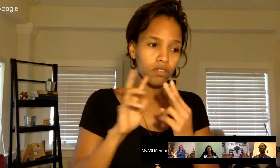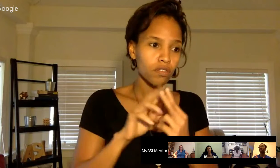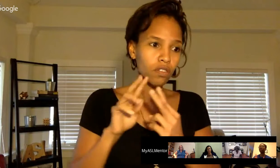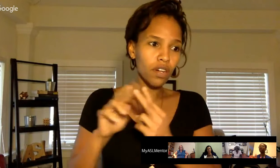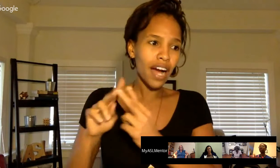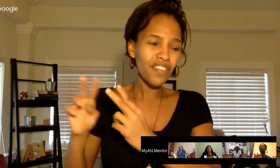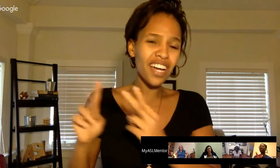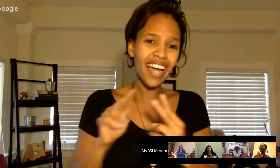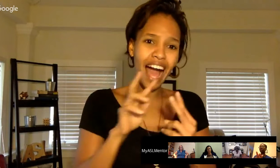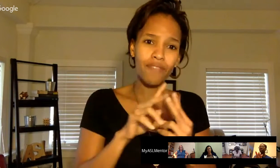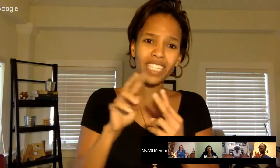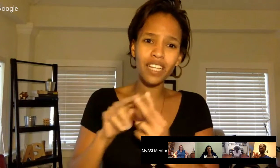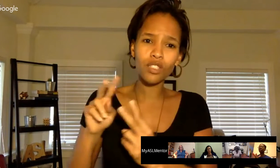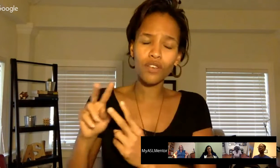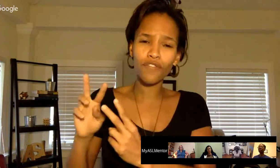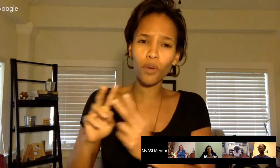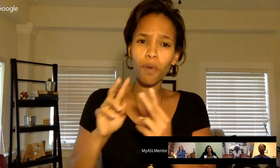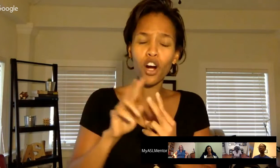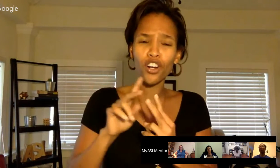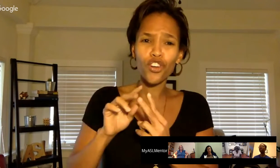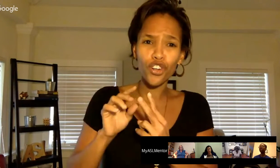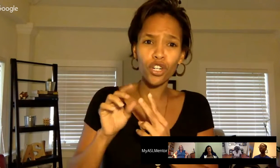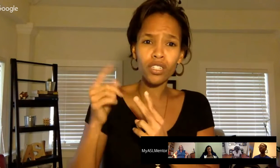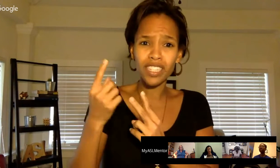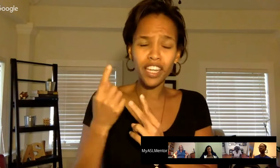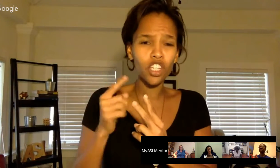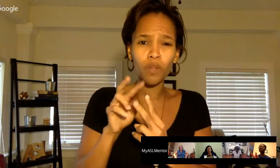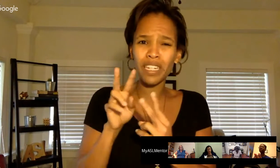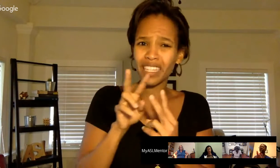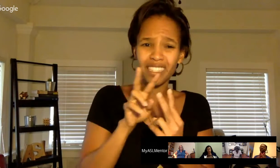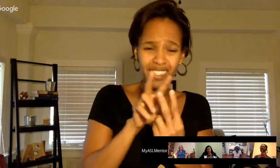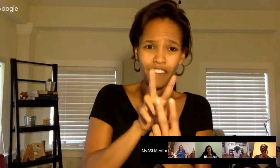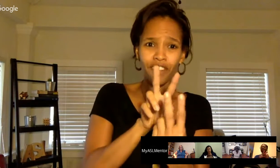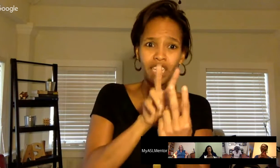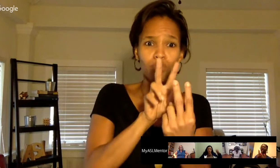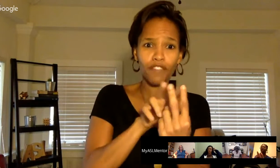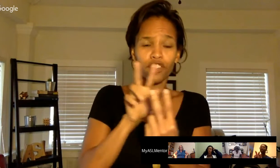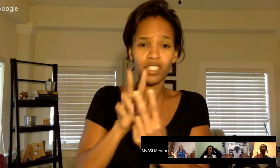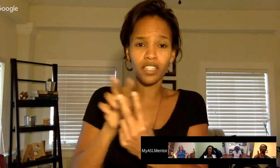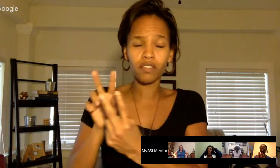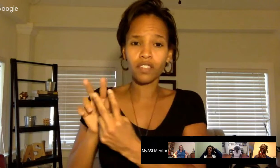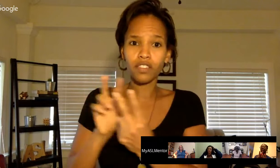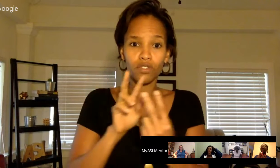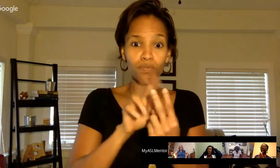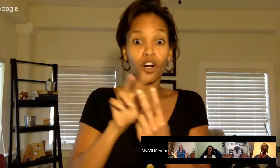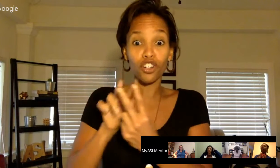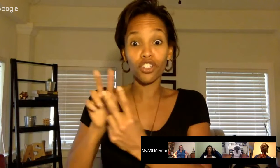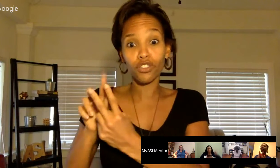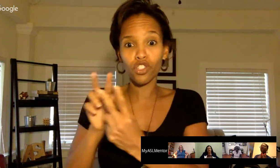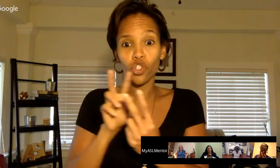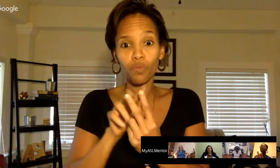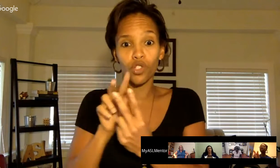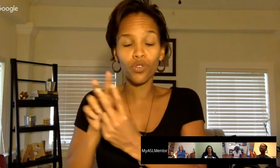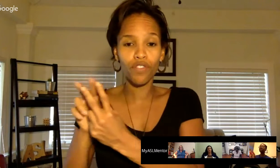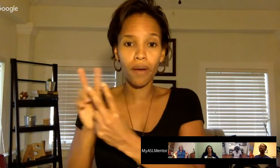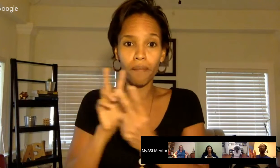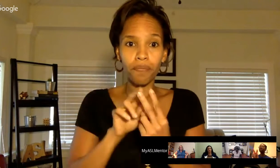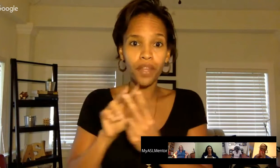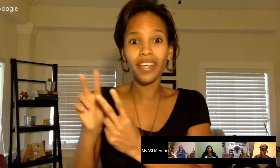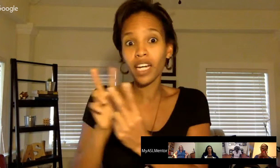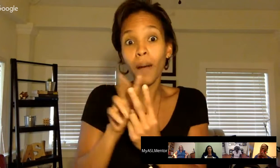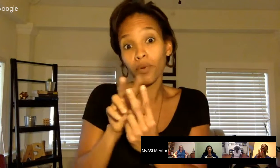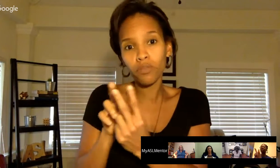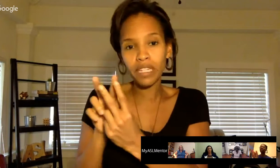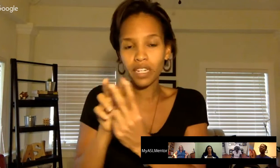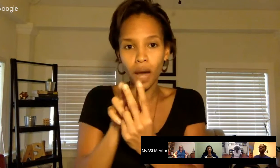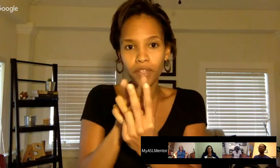Partners. I think I have seen this for partner, singular, but this is definitely referencing partners, two of them.